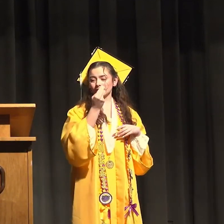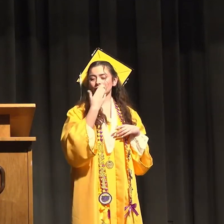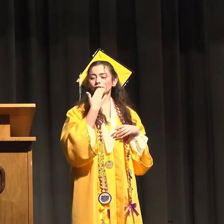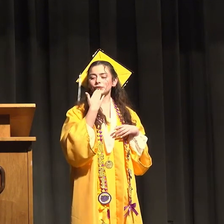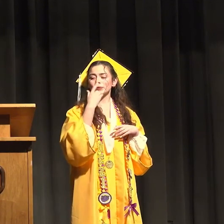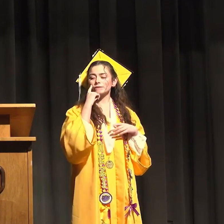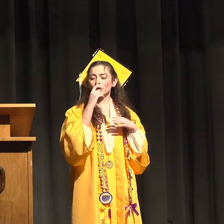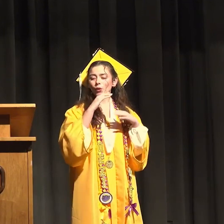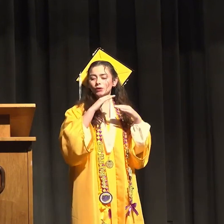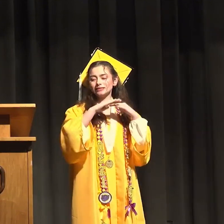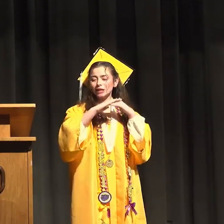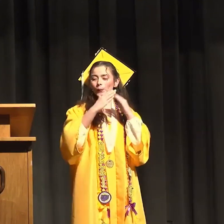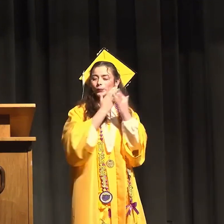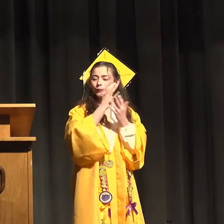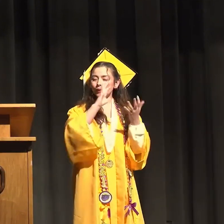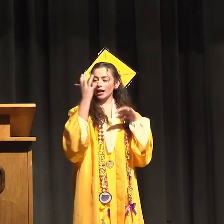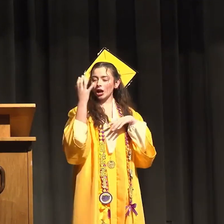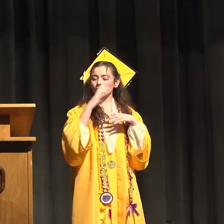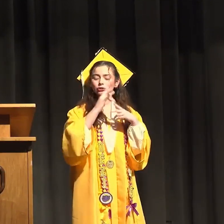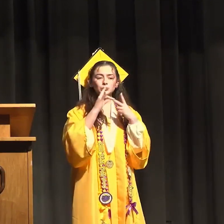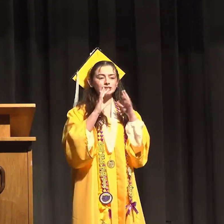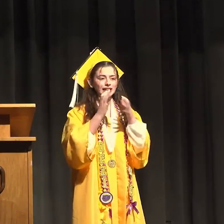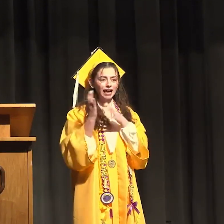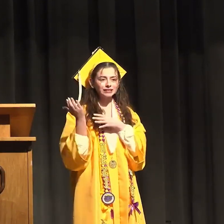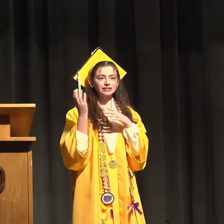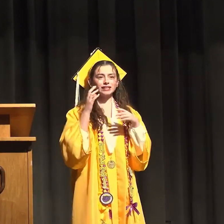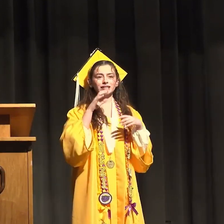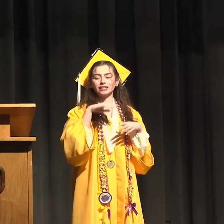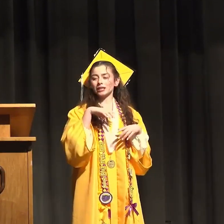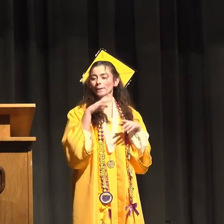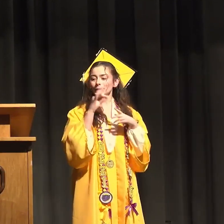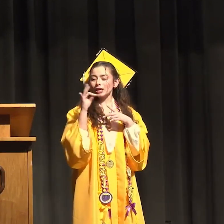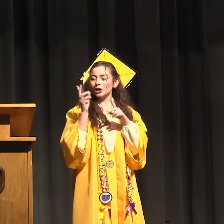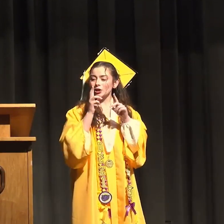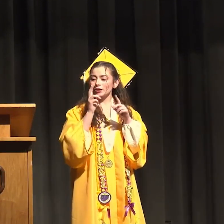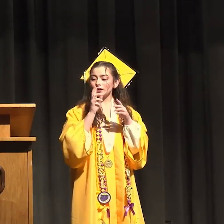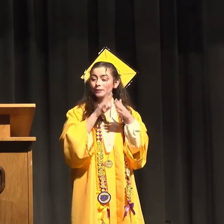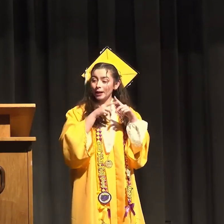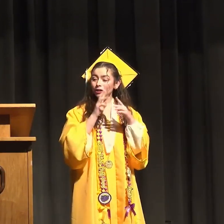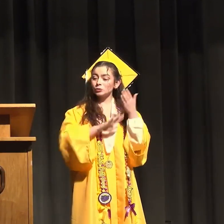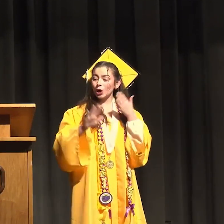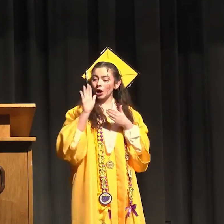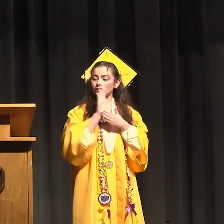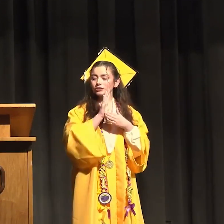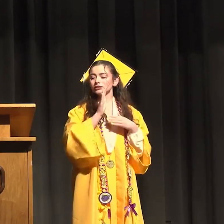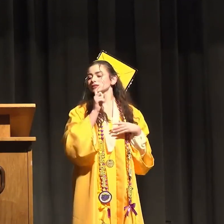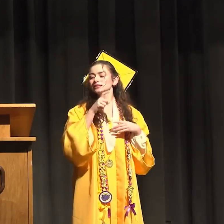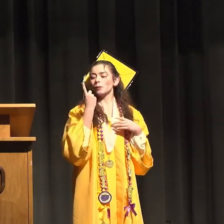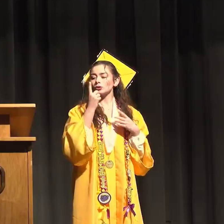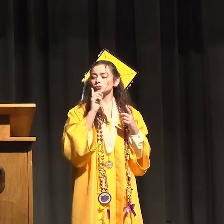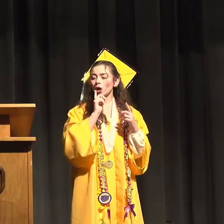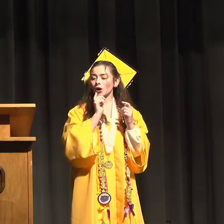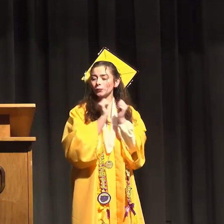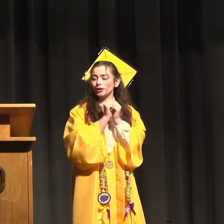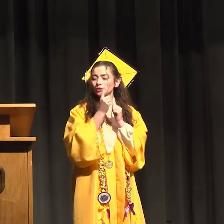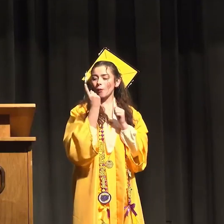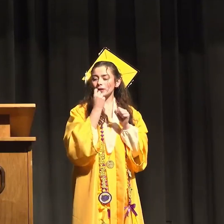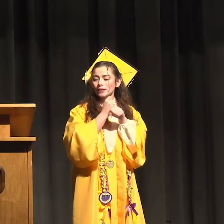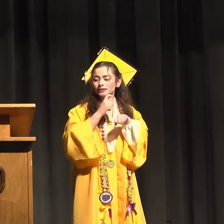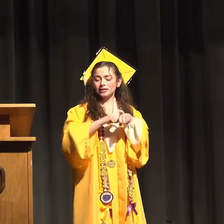To our counselor, our guidance counselor, Ann Harrington, thank you for being a steady hand through the chaos,